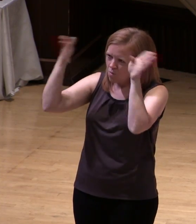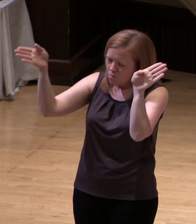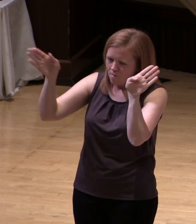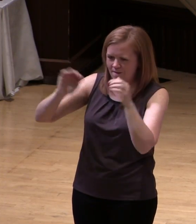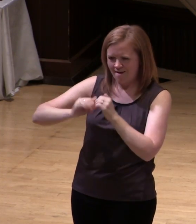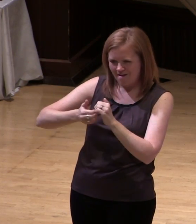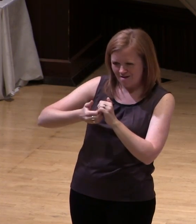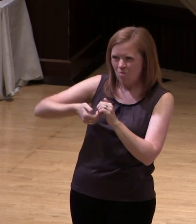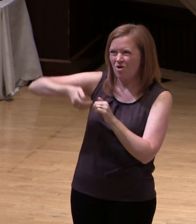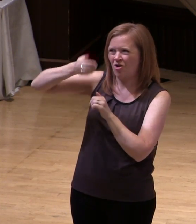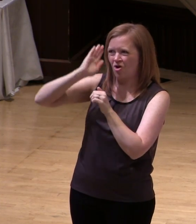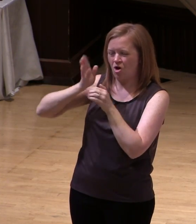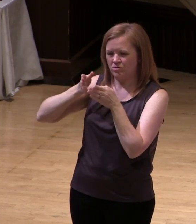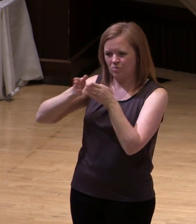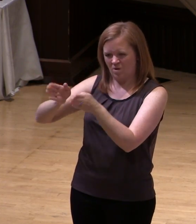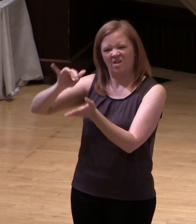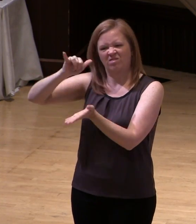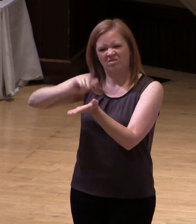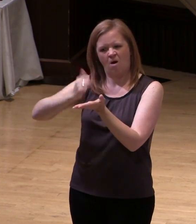way.